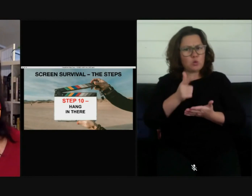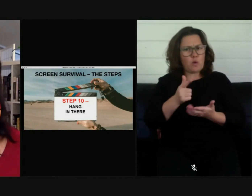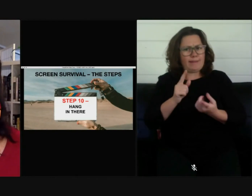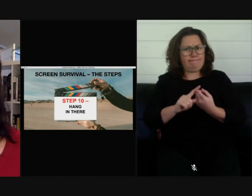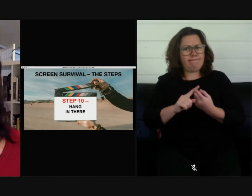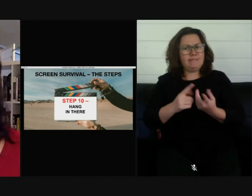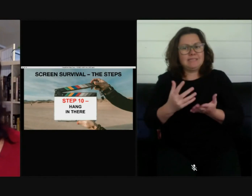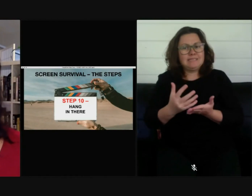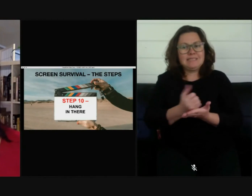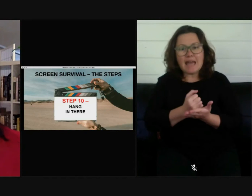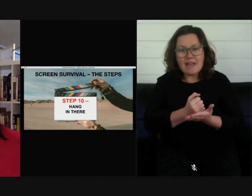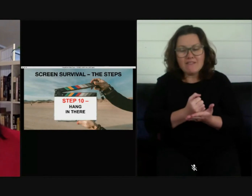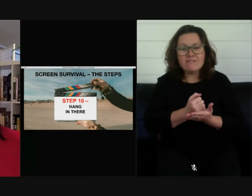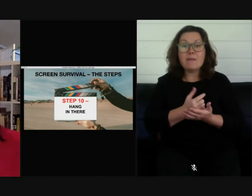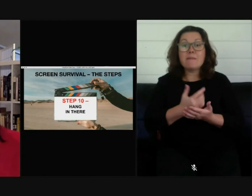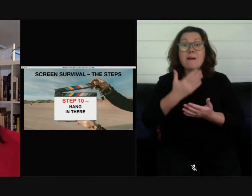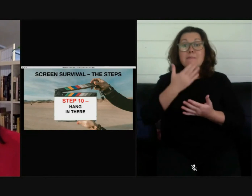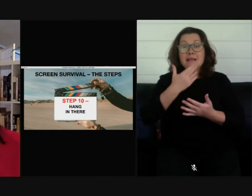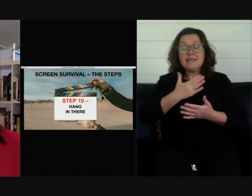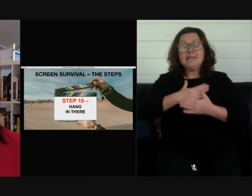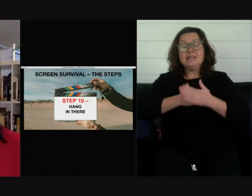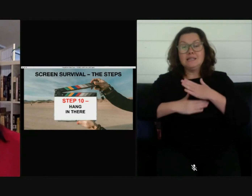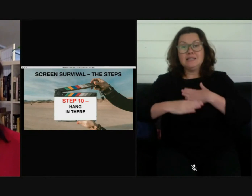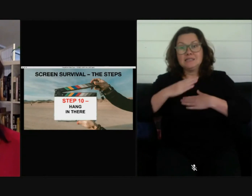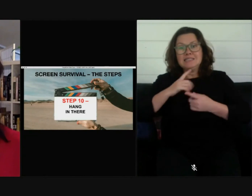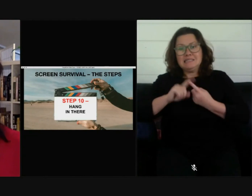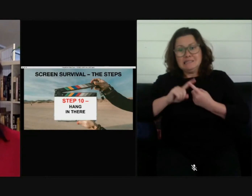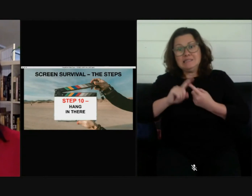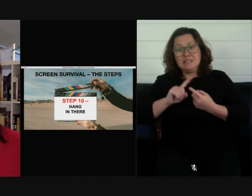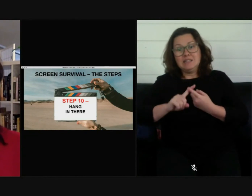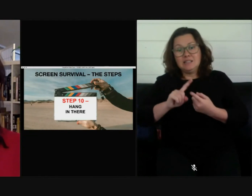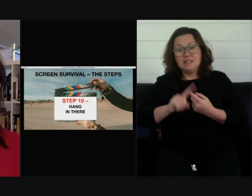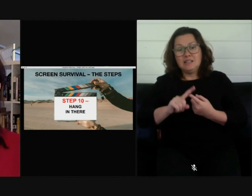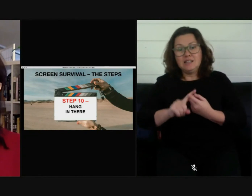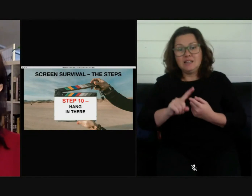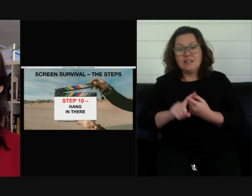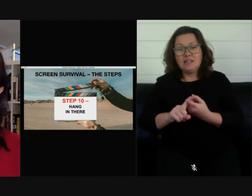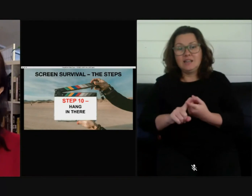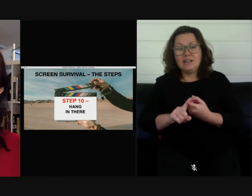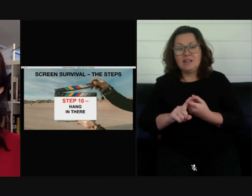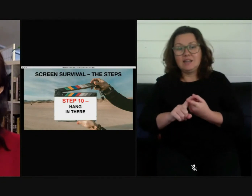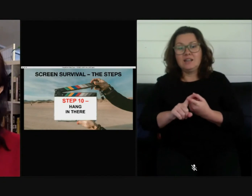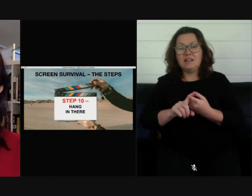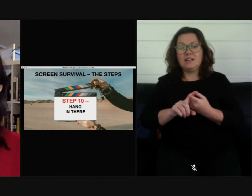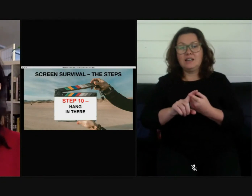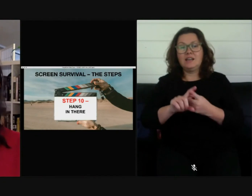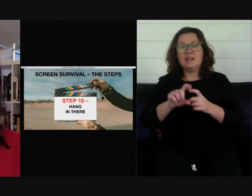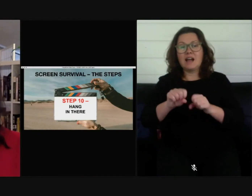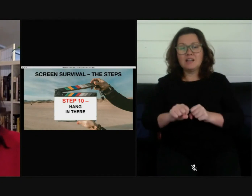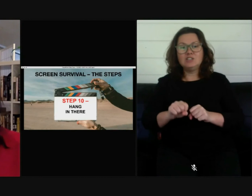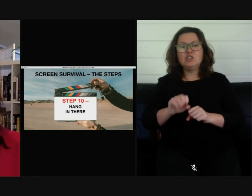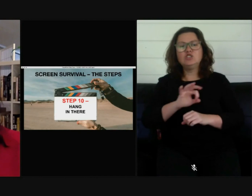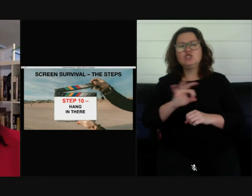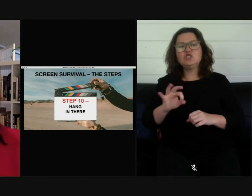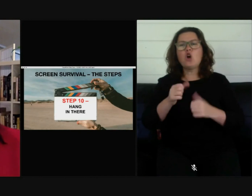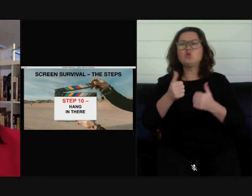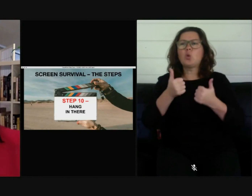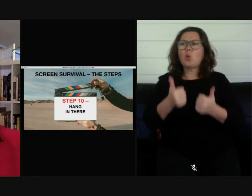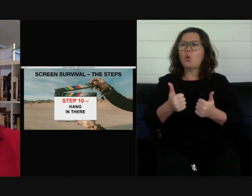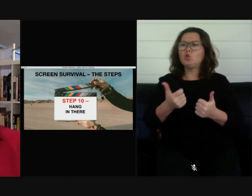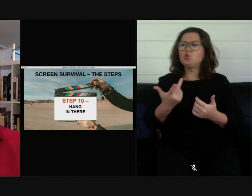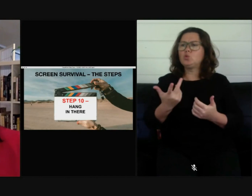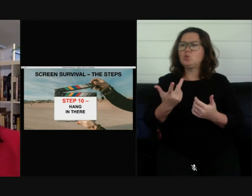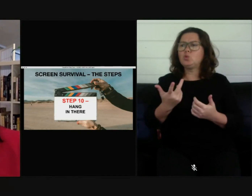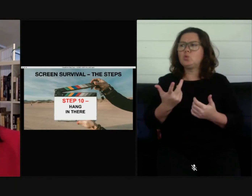sake of continuing on relentlessly is not necessarily good for you. But